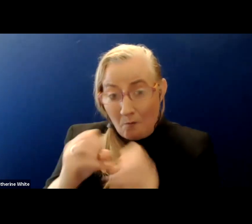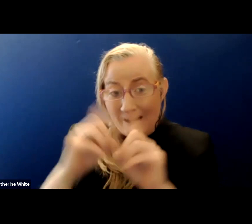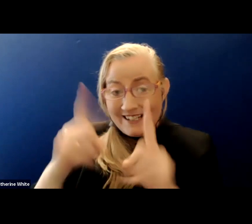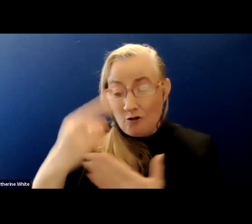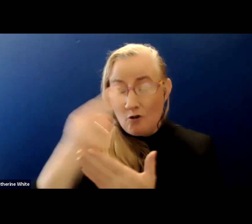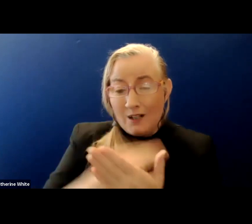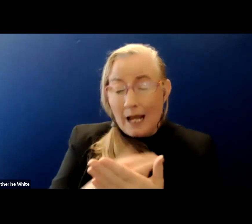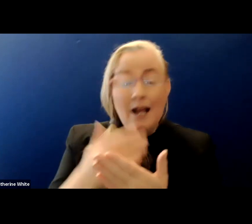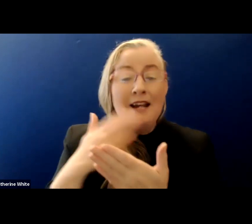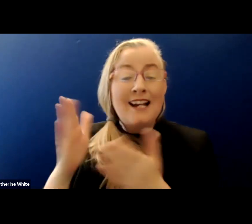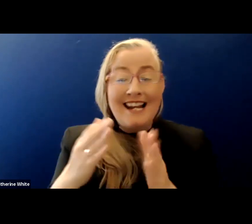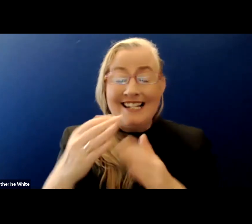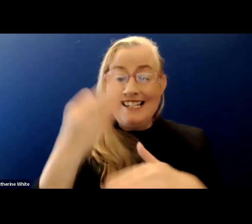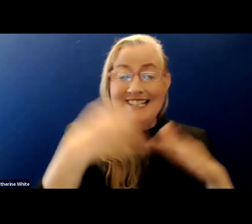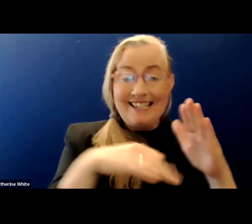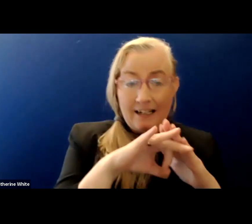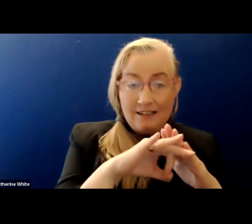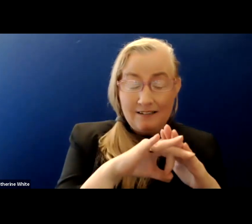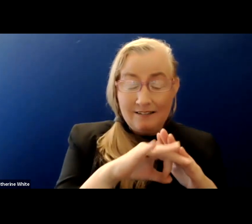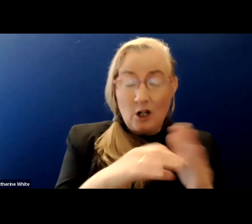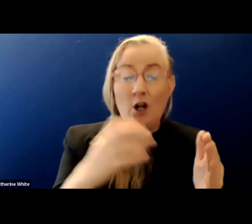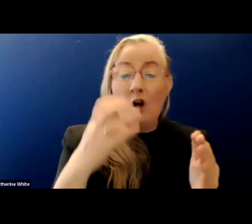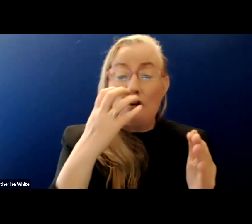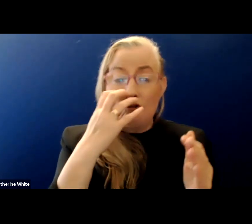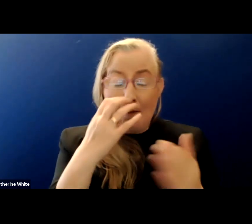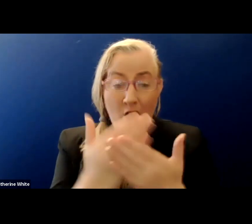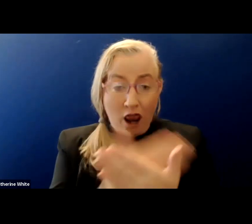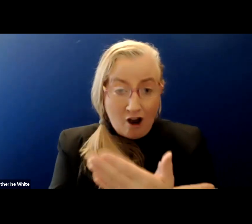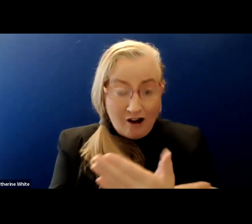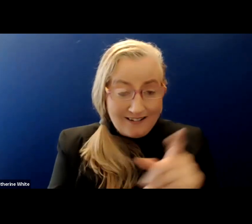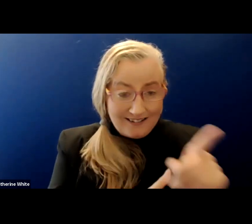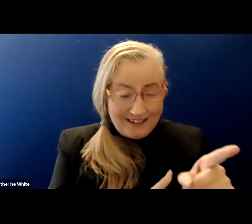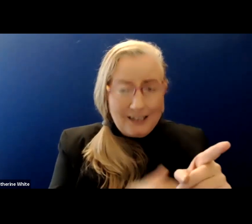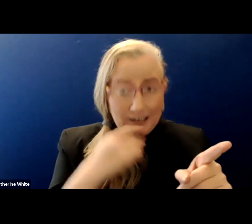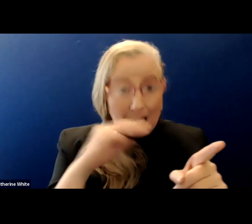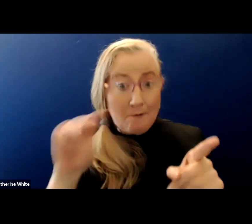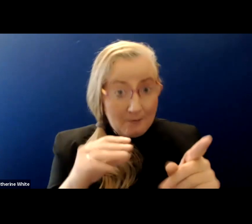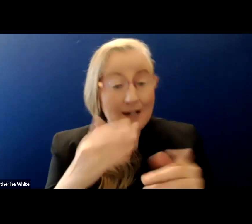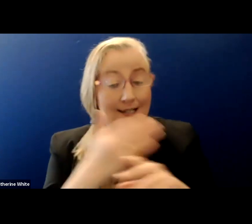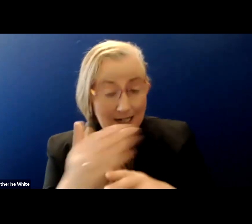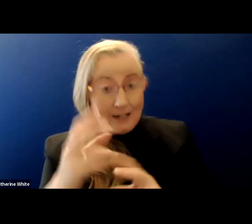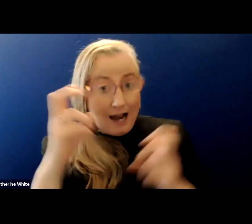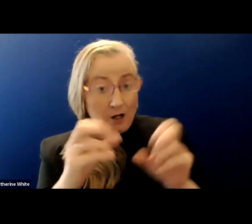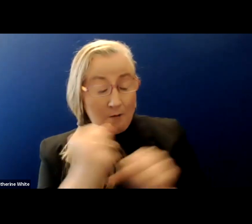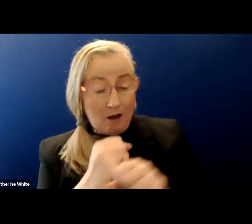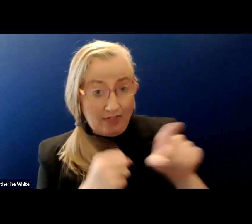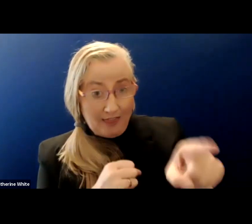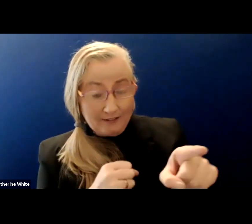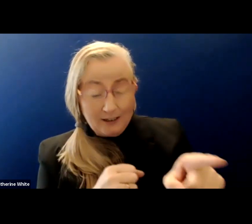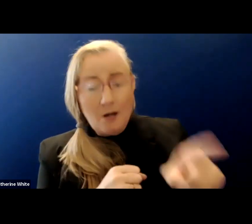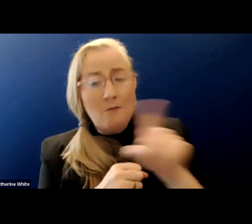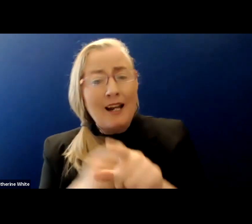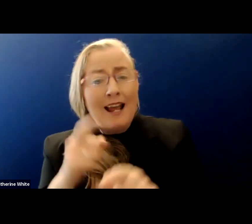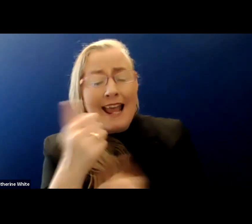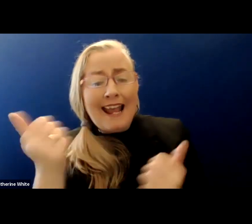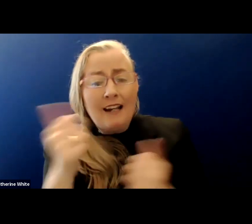moving between state responsibility and criminal law, I do see, and people have started arguing for this, and I just wonder whether any of the